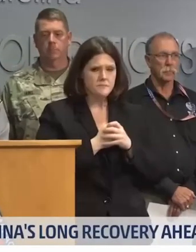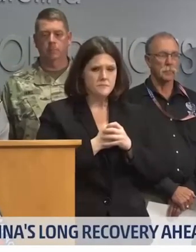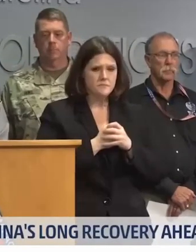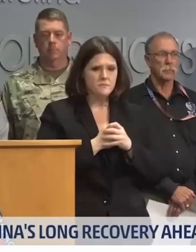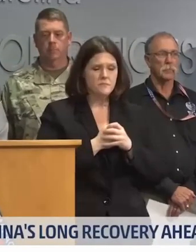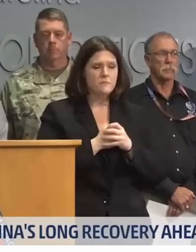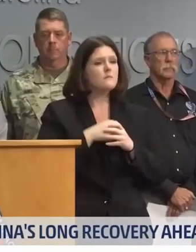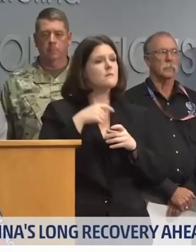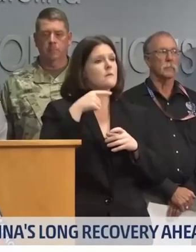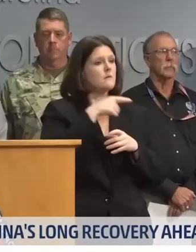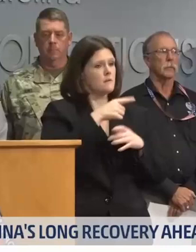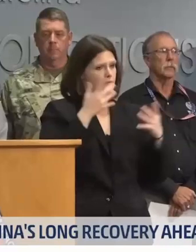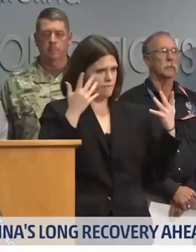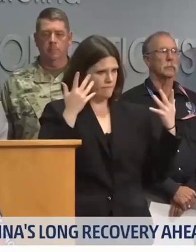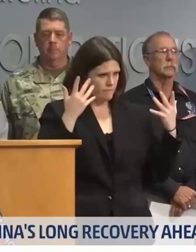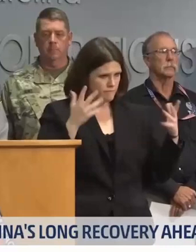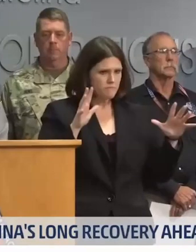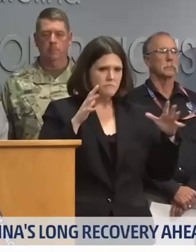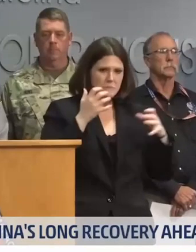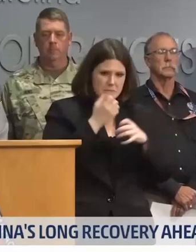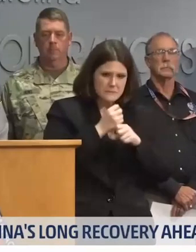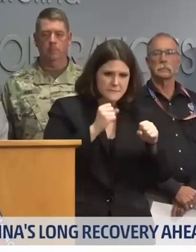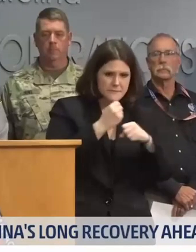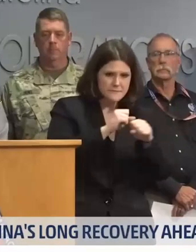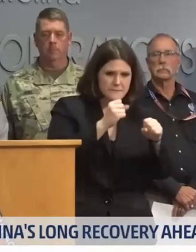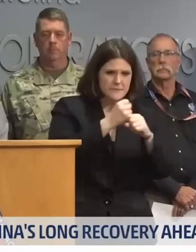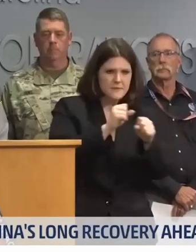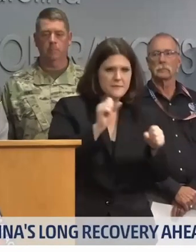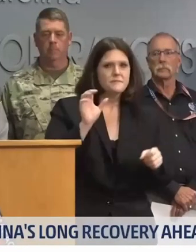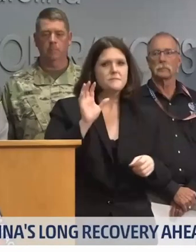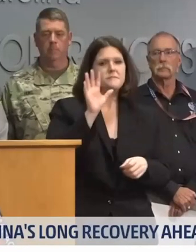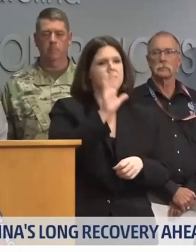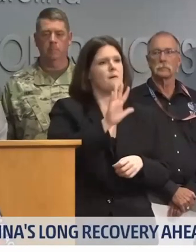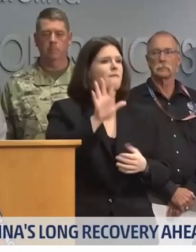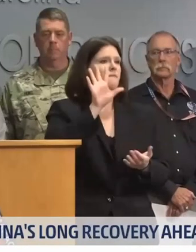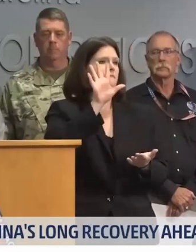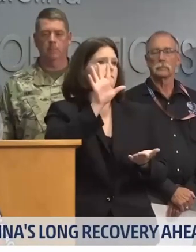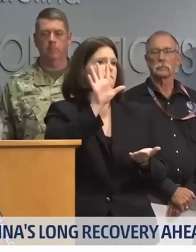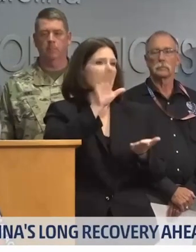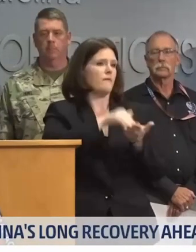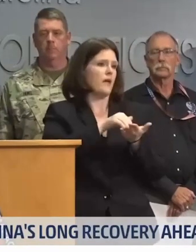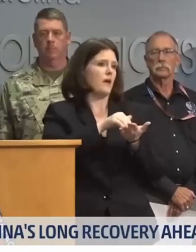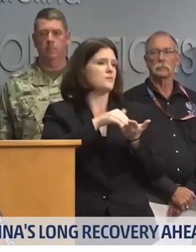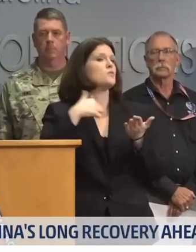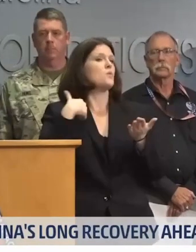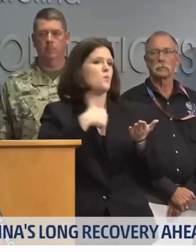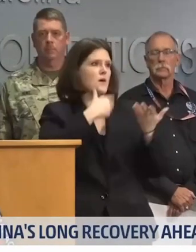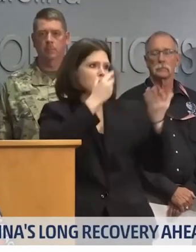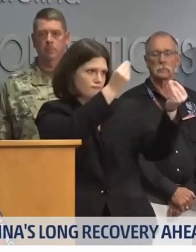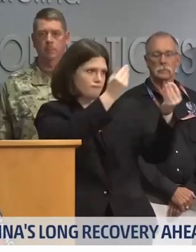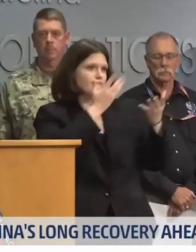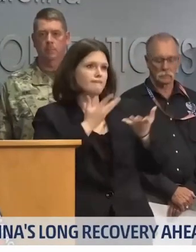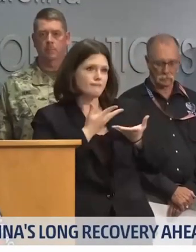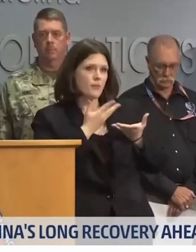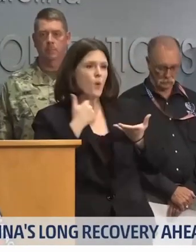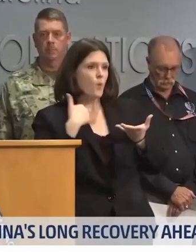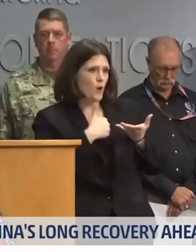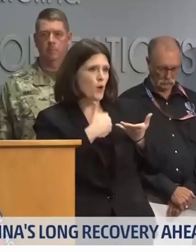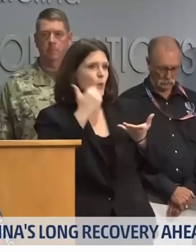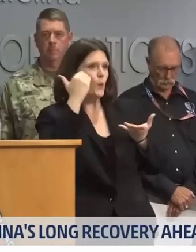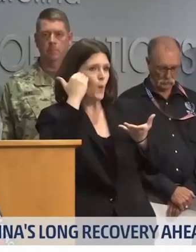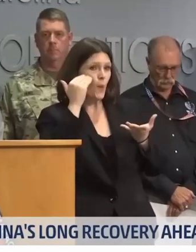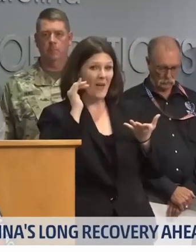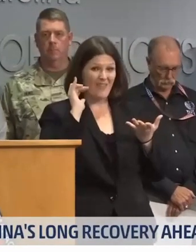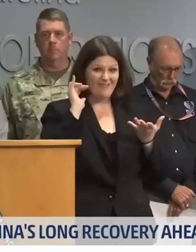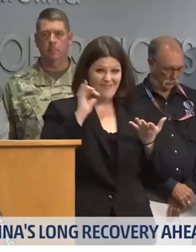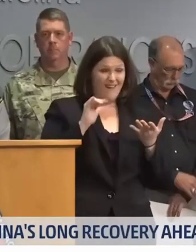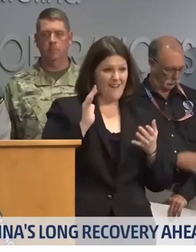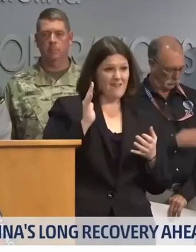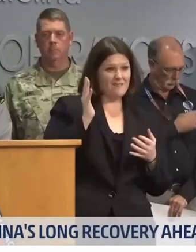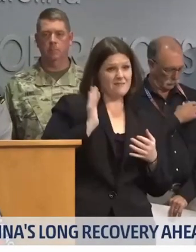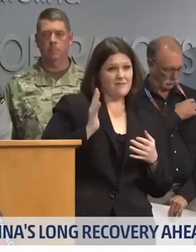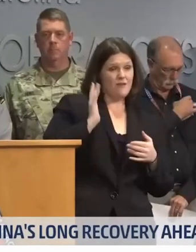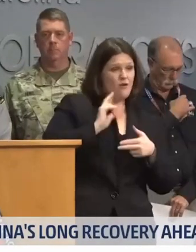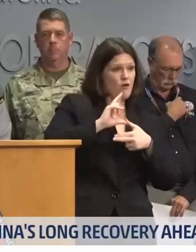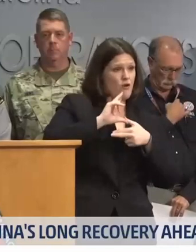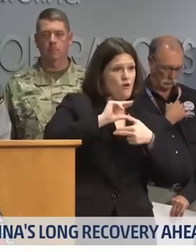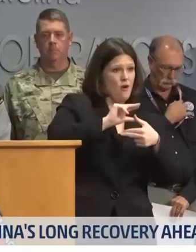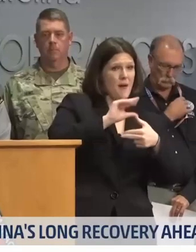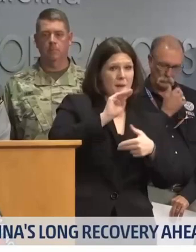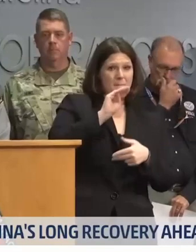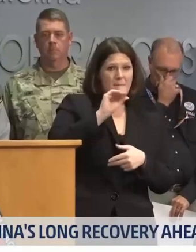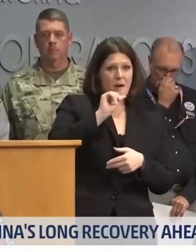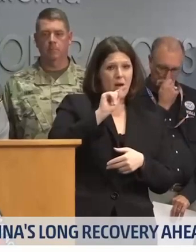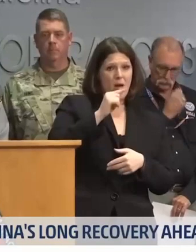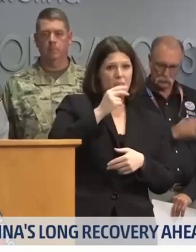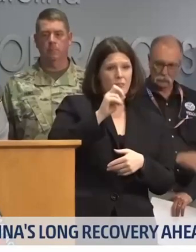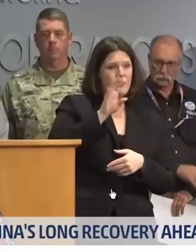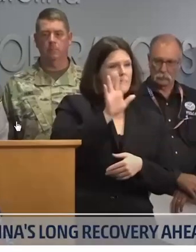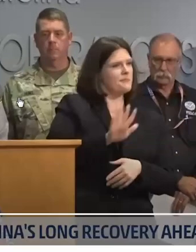executed about 5,000 rescues that we know of, more than twice the number that occurred in Hurricane